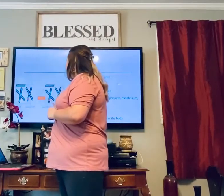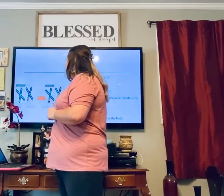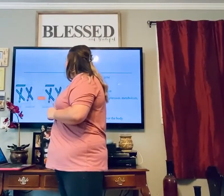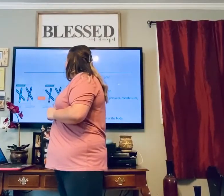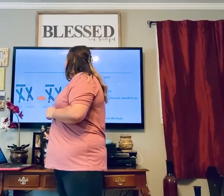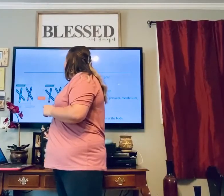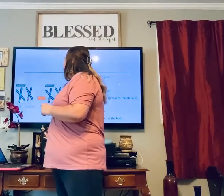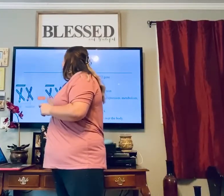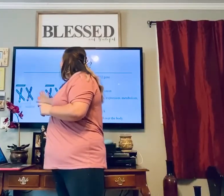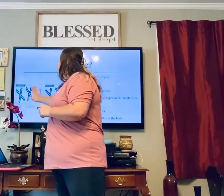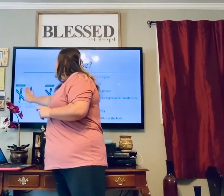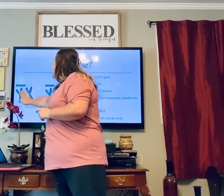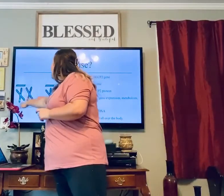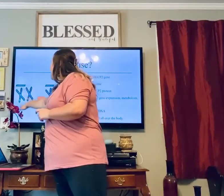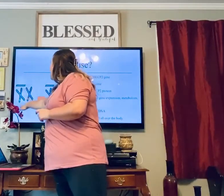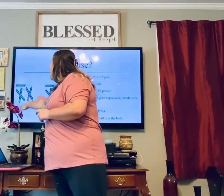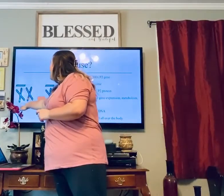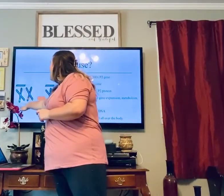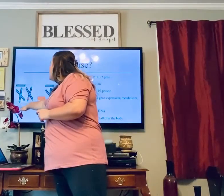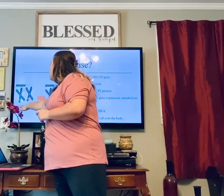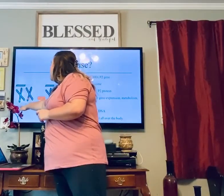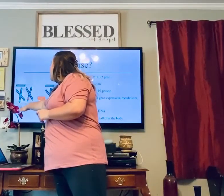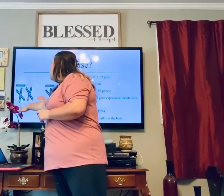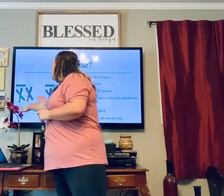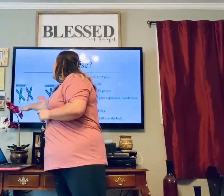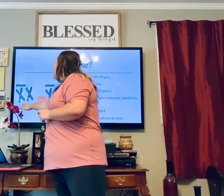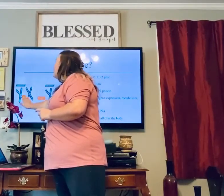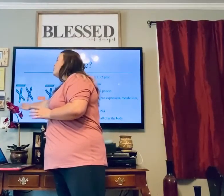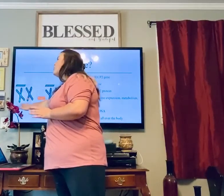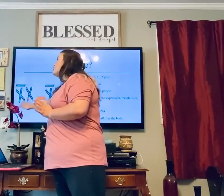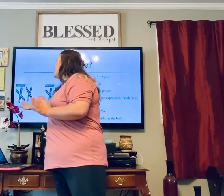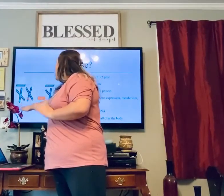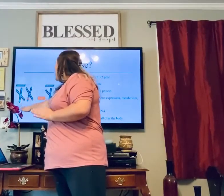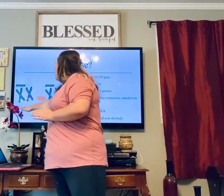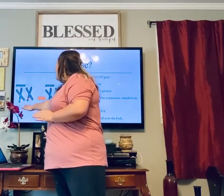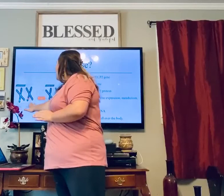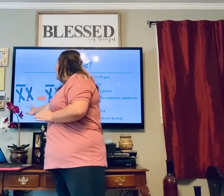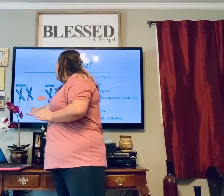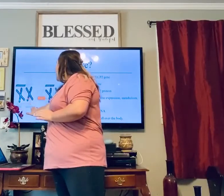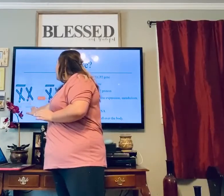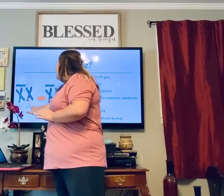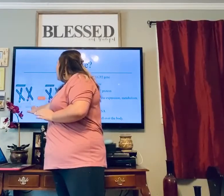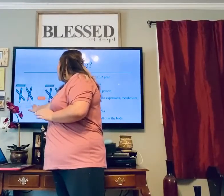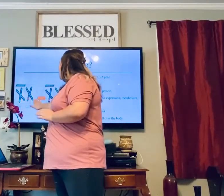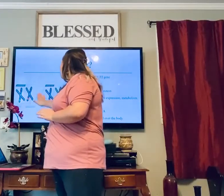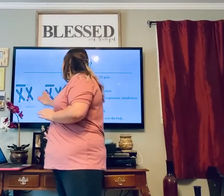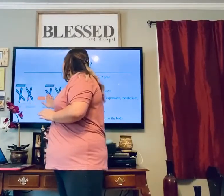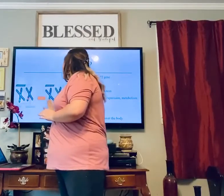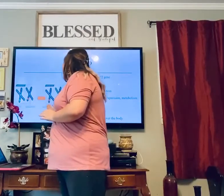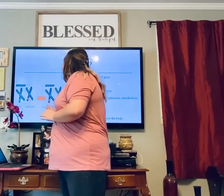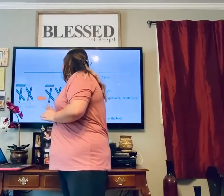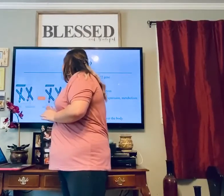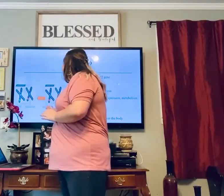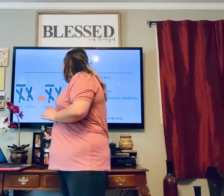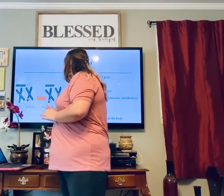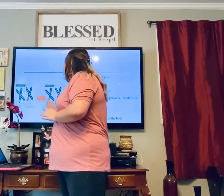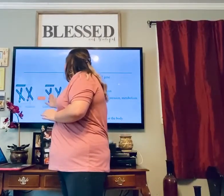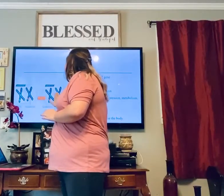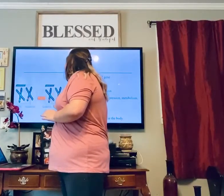cell. And here's the normal protein on, or the normal gene on, and the mutated one off, and the normal one off, and